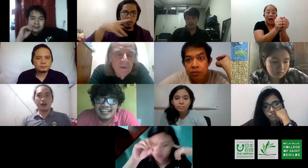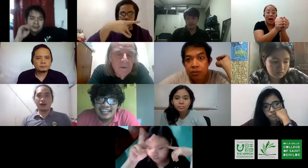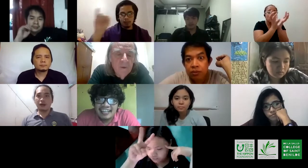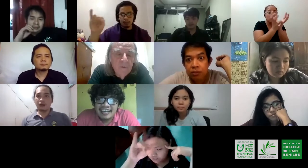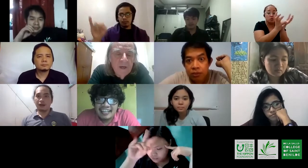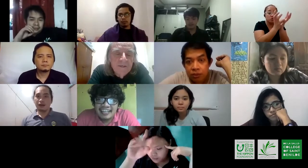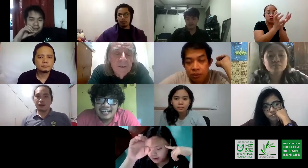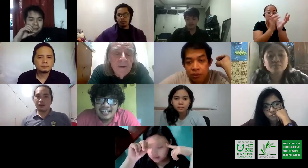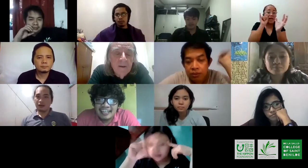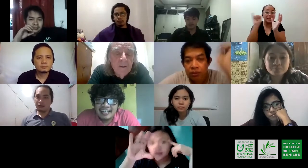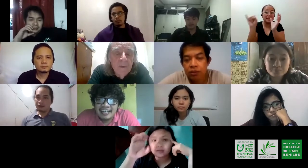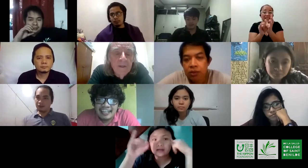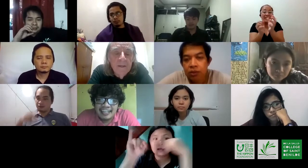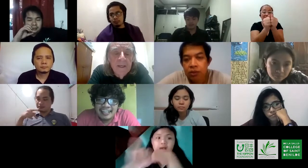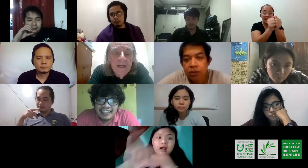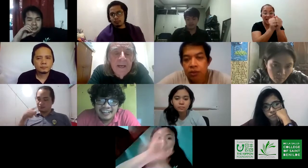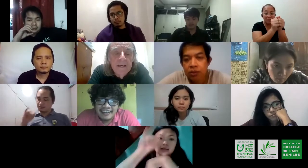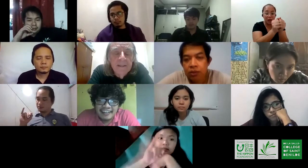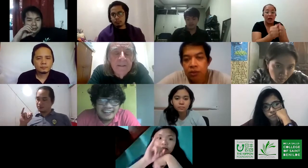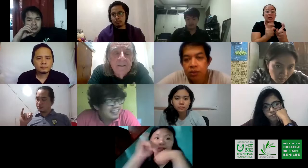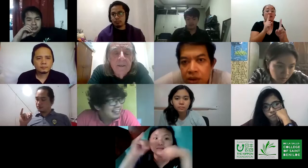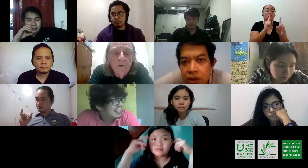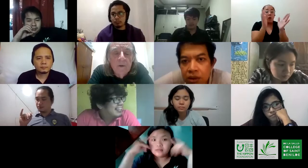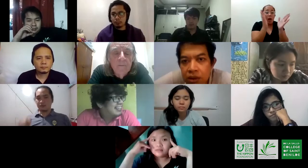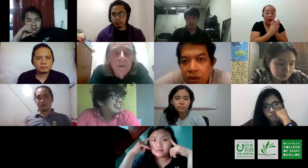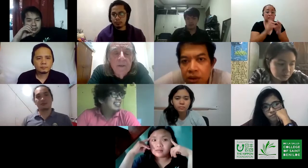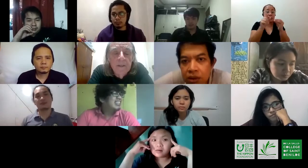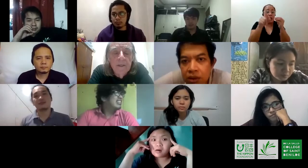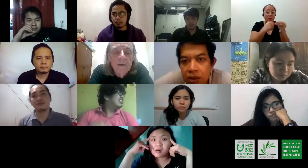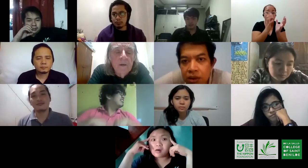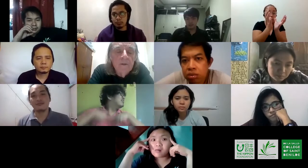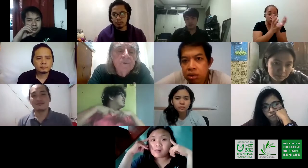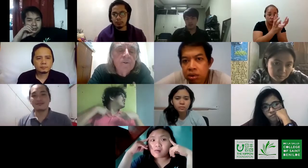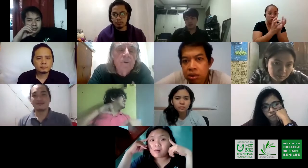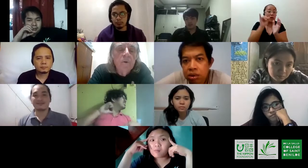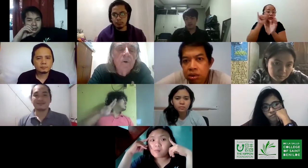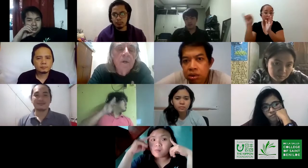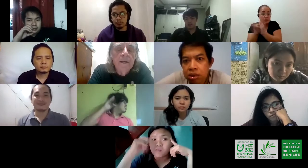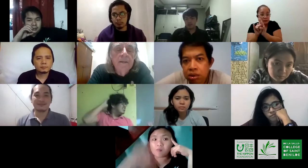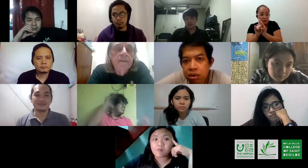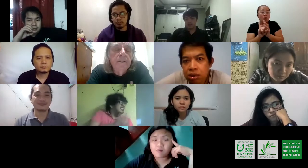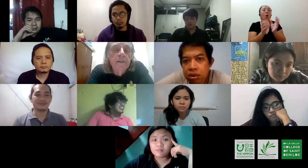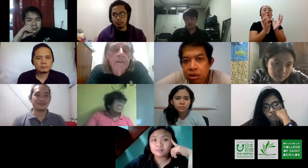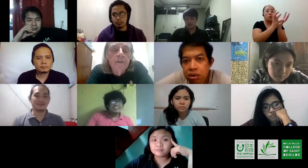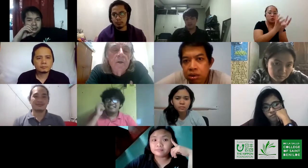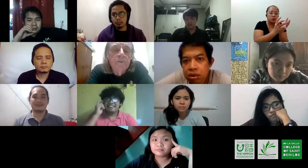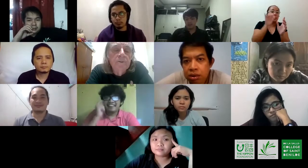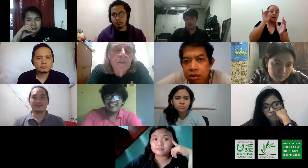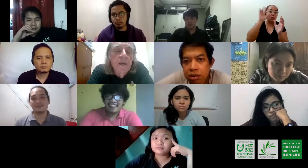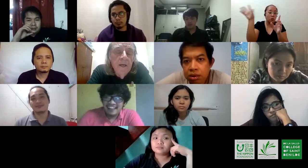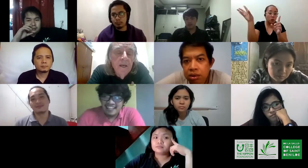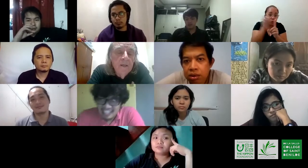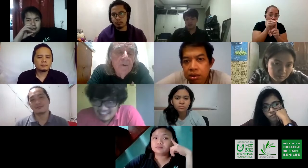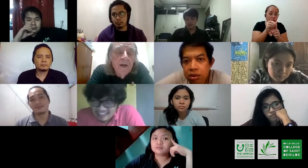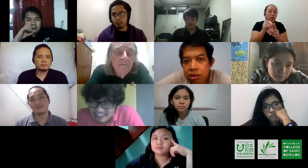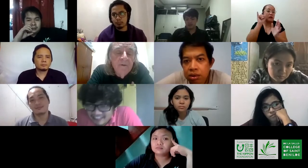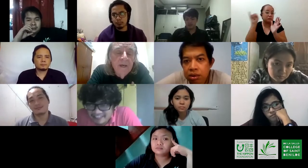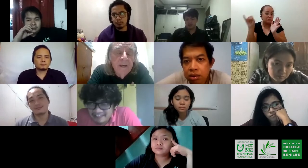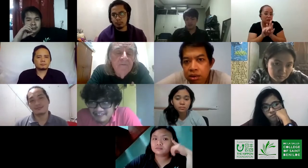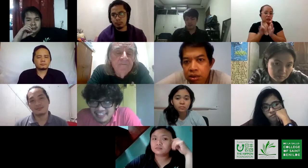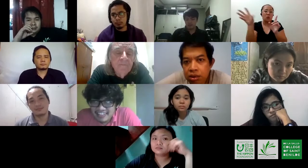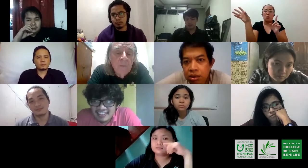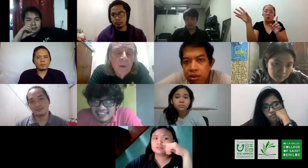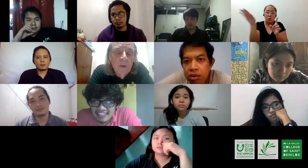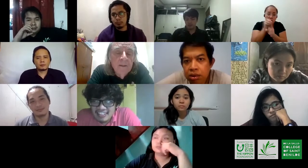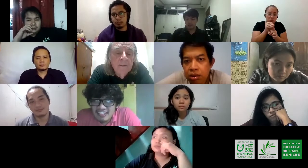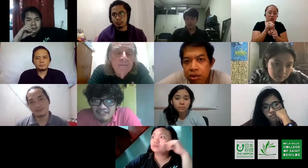have to, when you ask about community and identity or community and culture or identity and culture, you have to